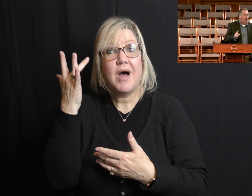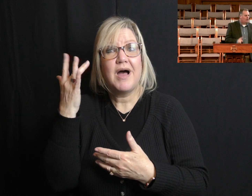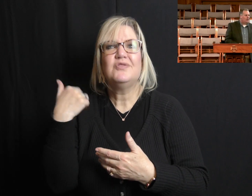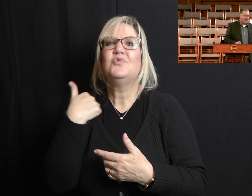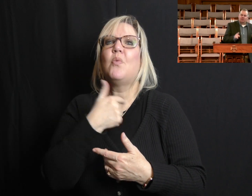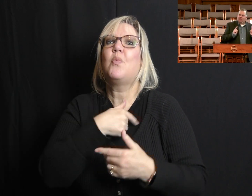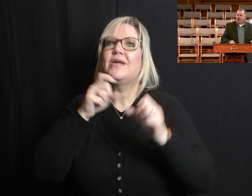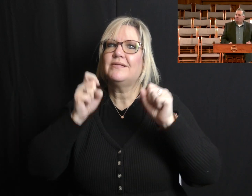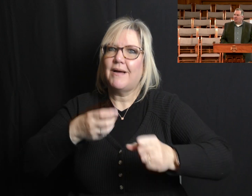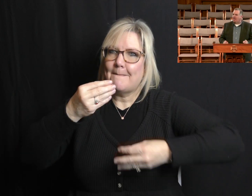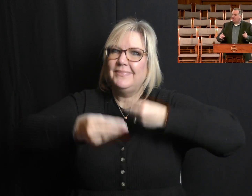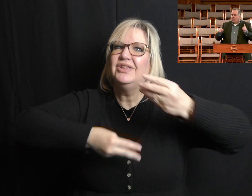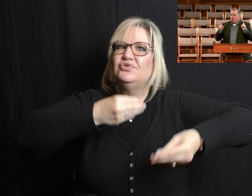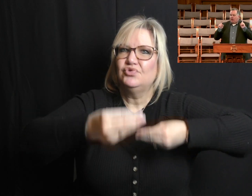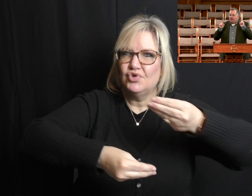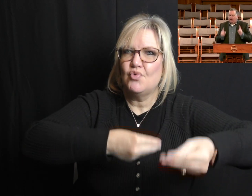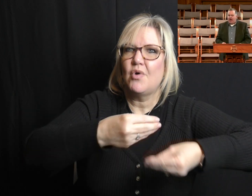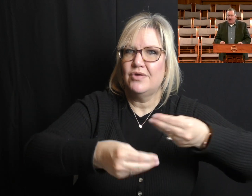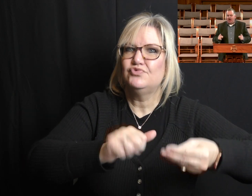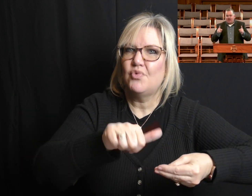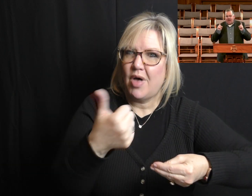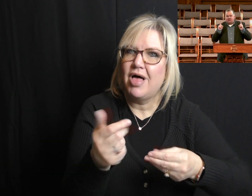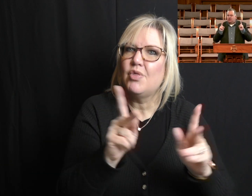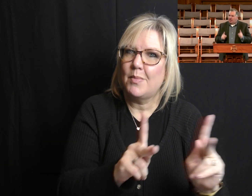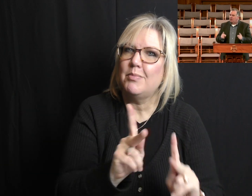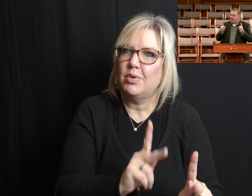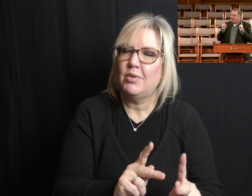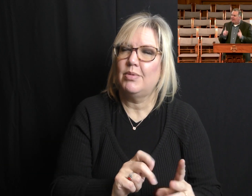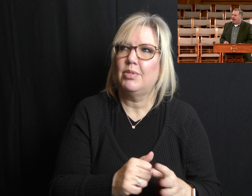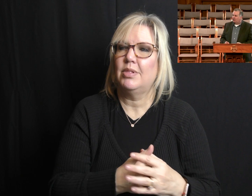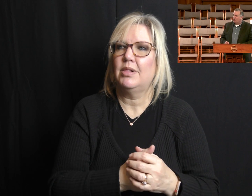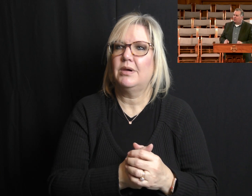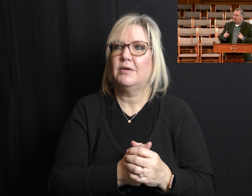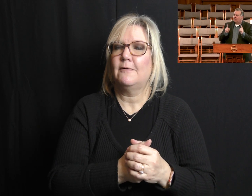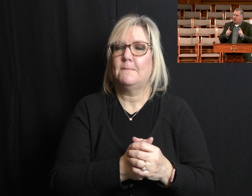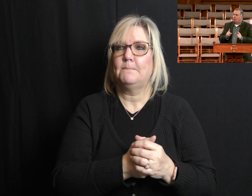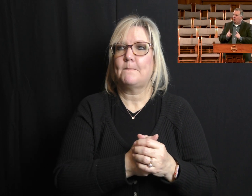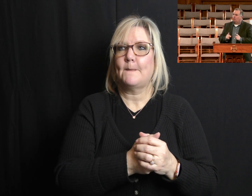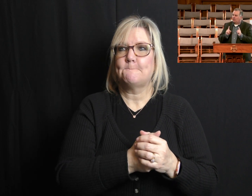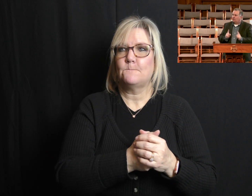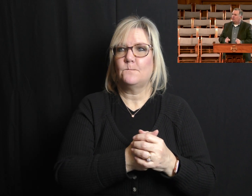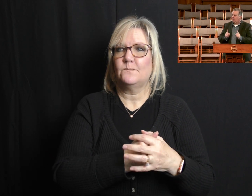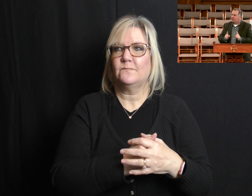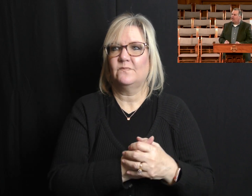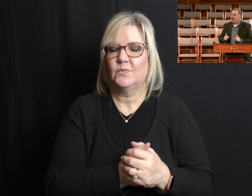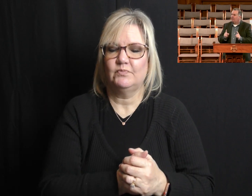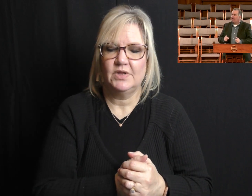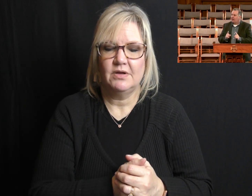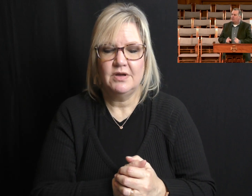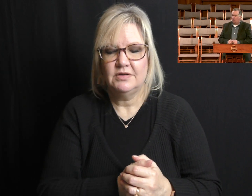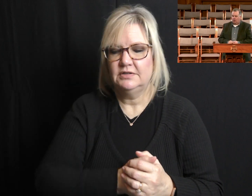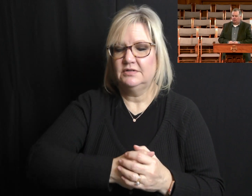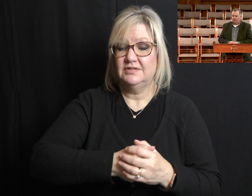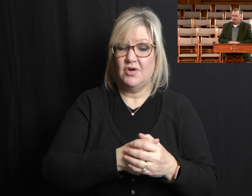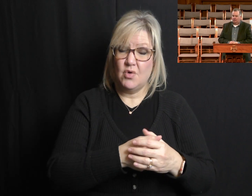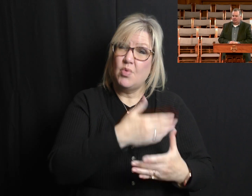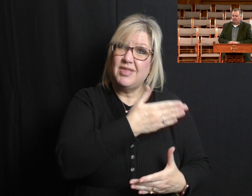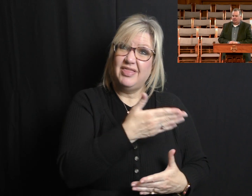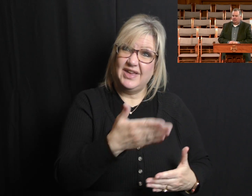By offering up something we love and genuinely value for someone we choose to love and value